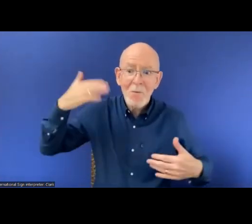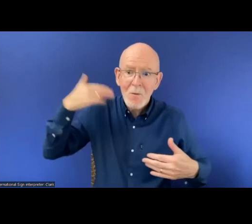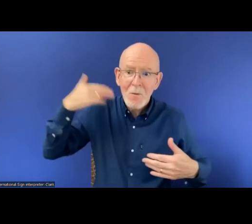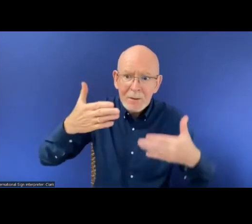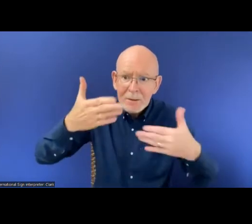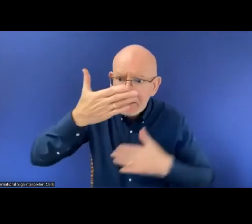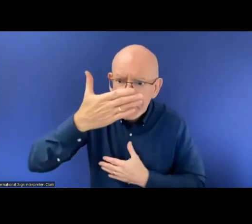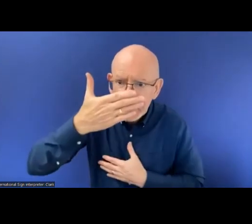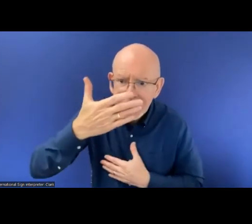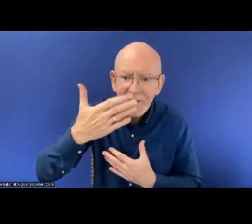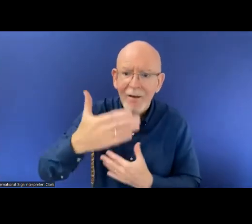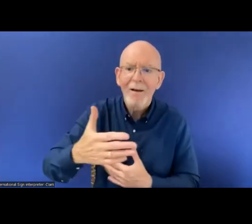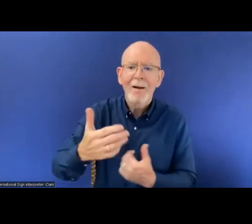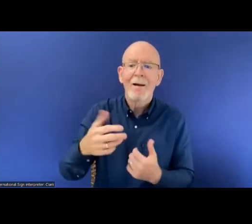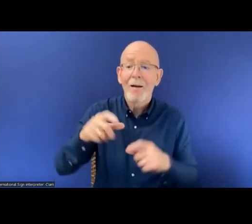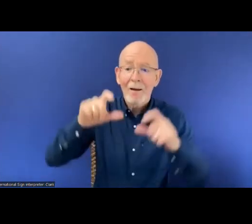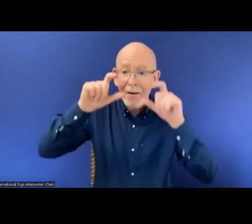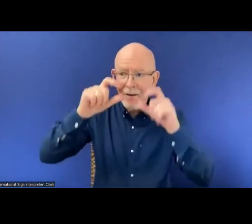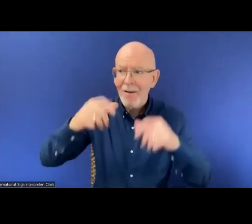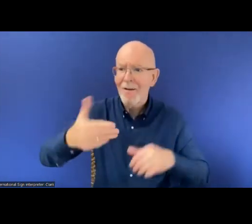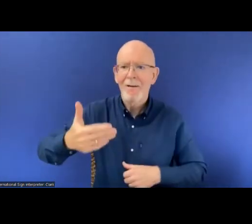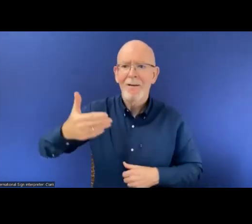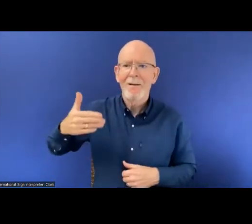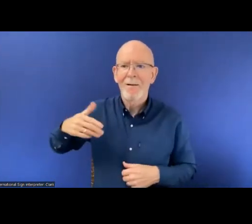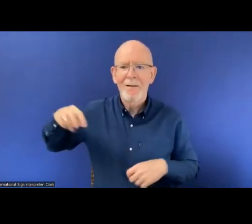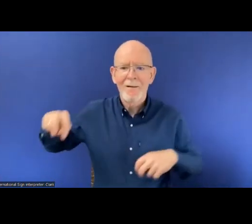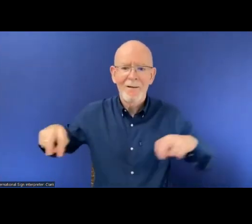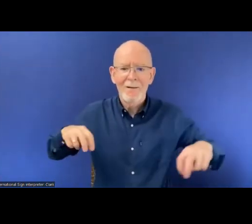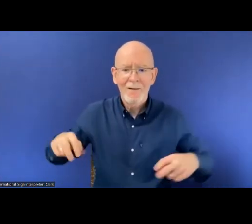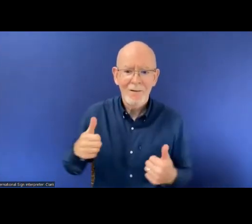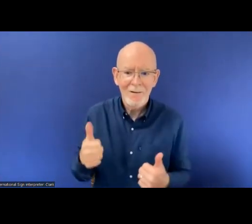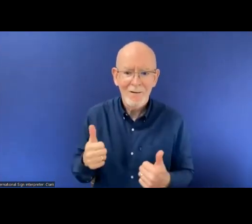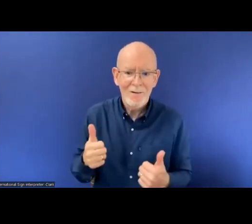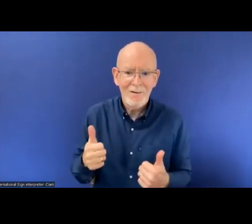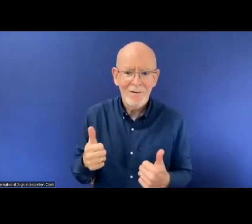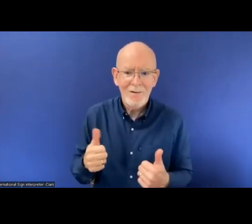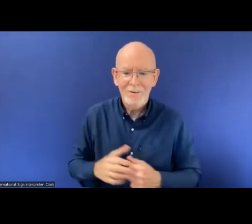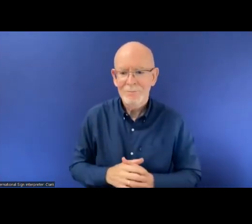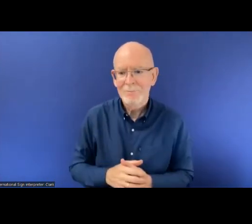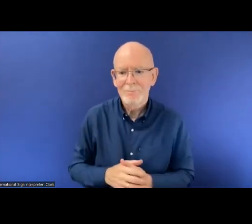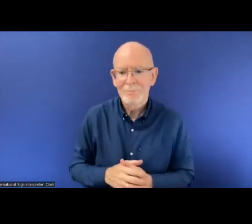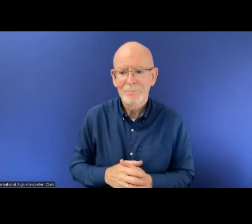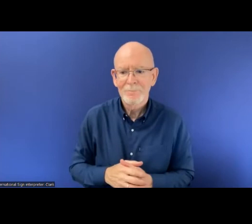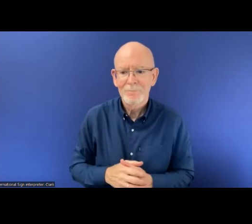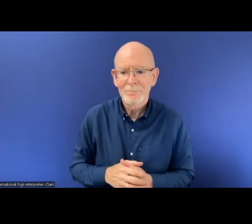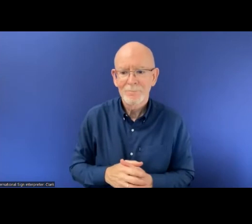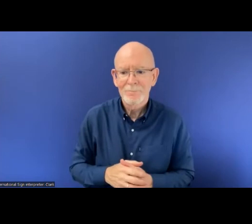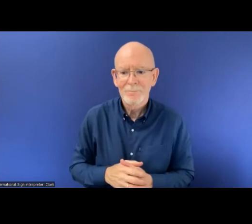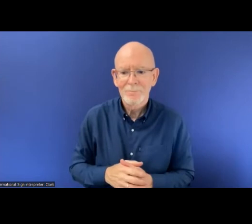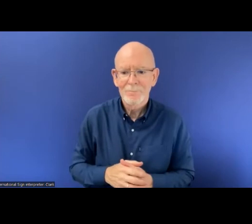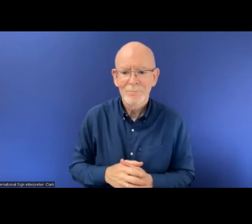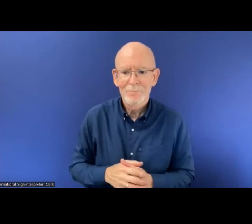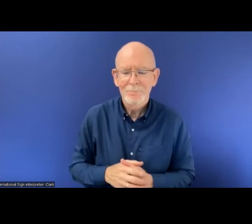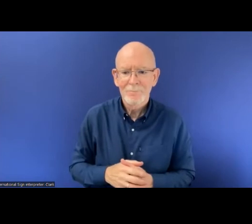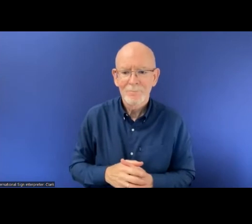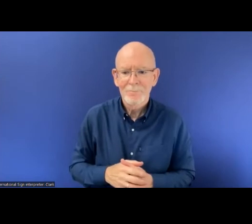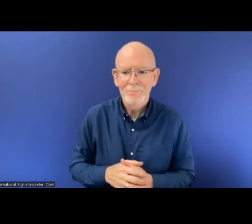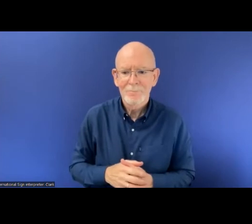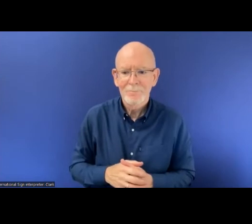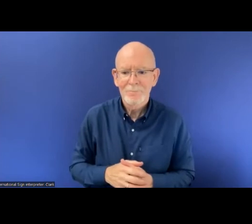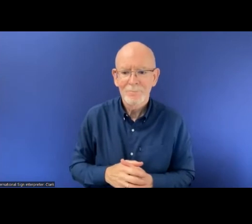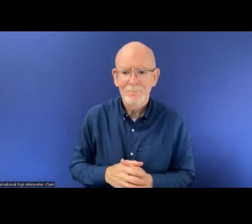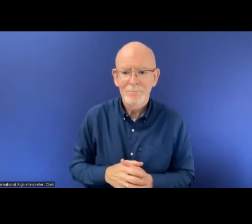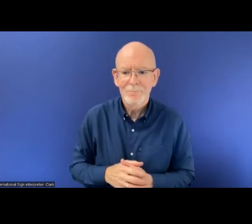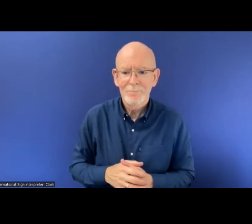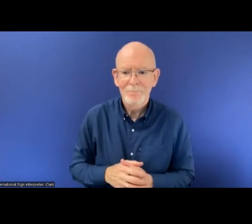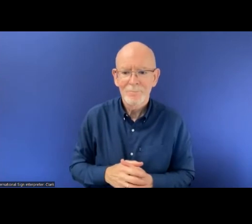kuti vakudhuze nebhodhi kuti vaone zviri pabhodhi papa saka izvozvo izvi hava kungogara vari muclassroom